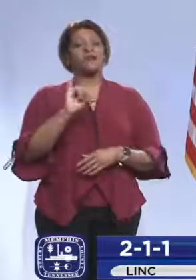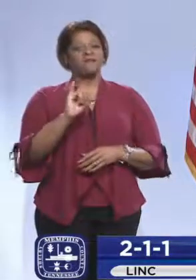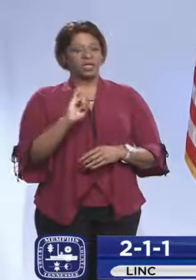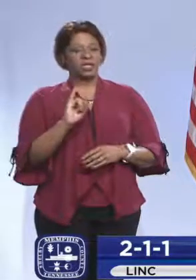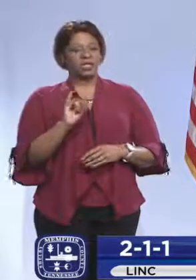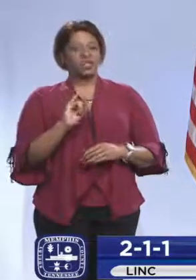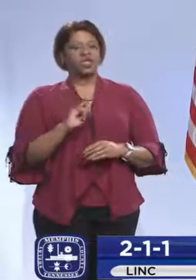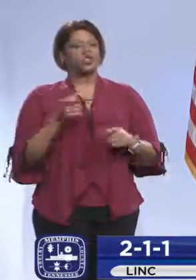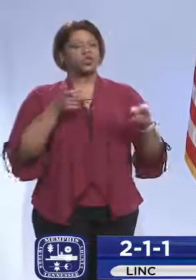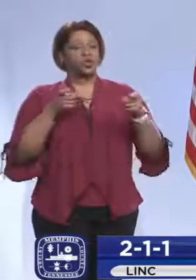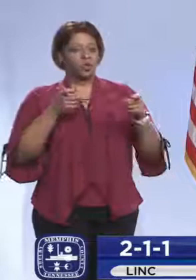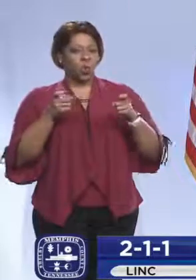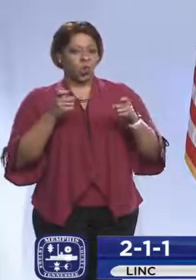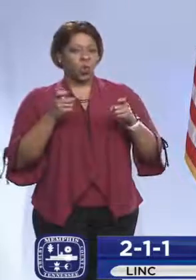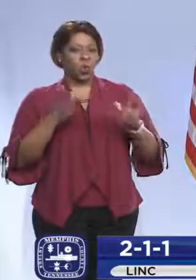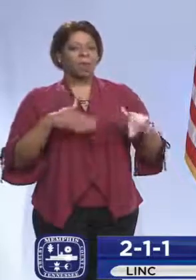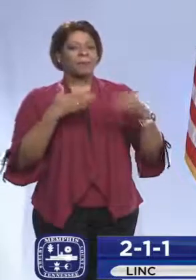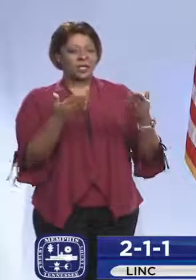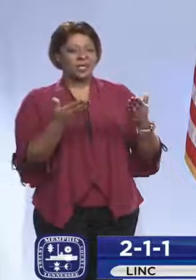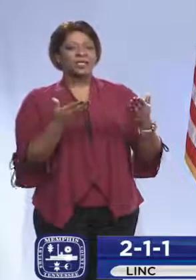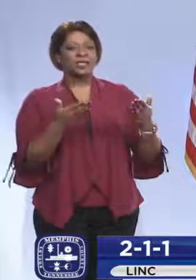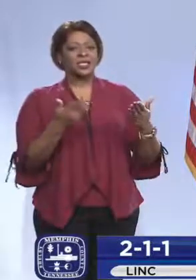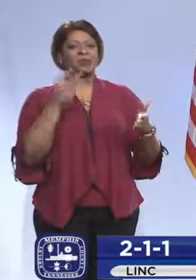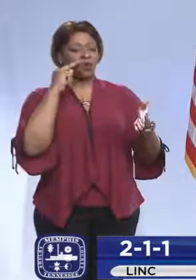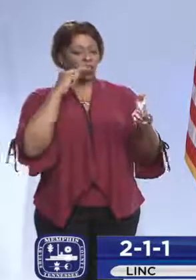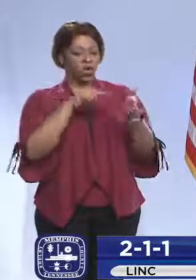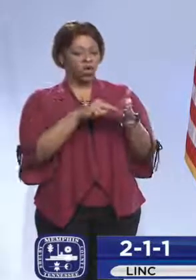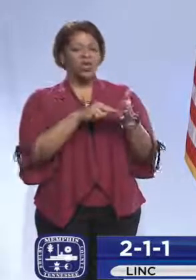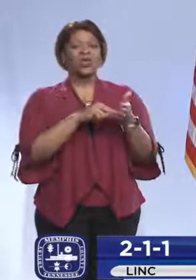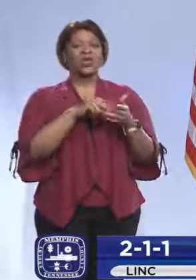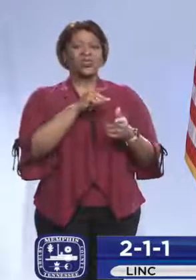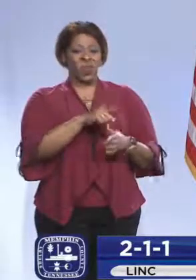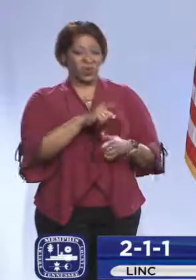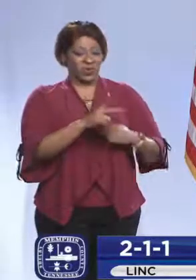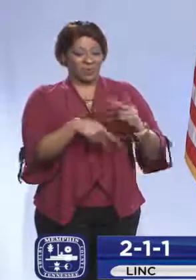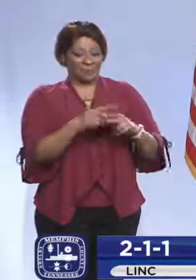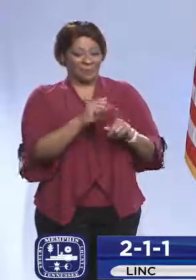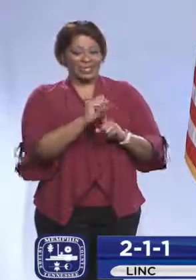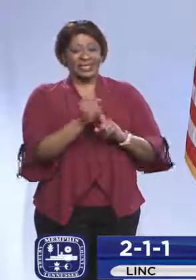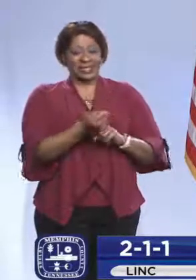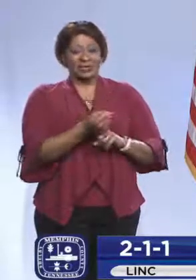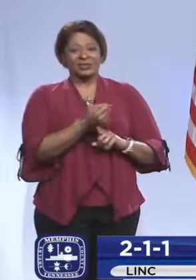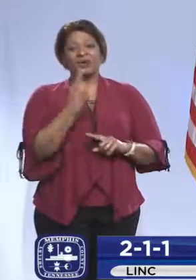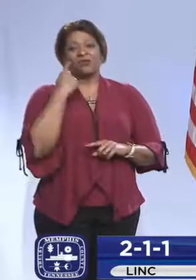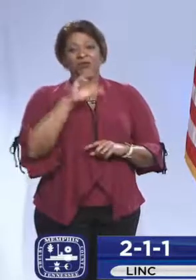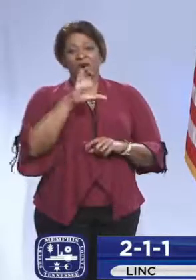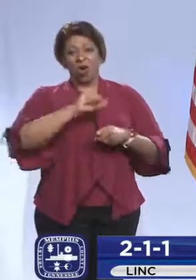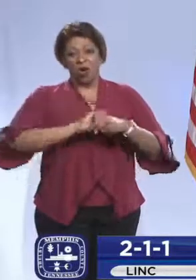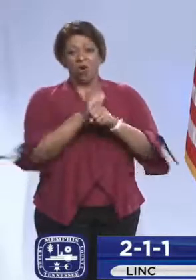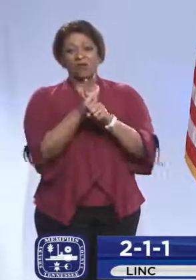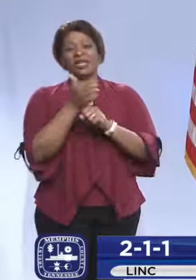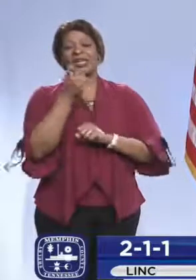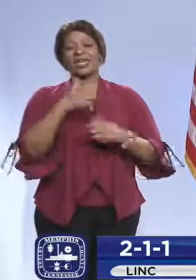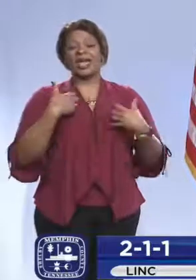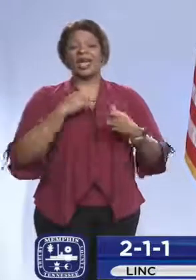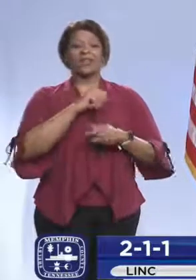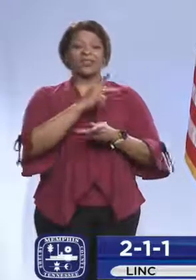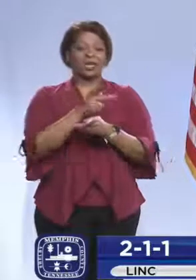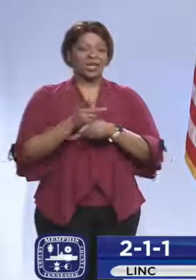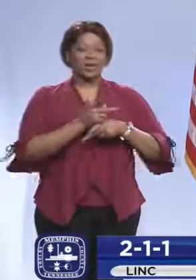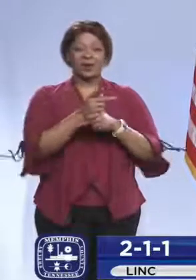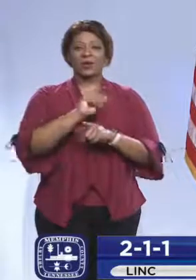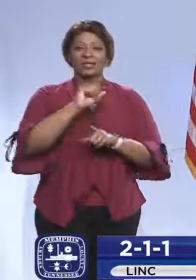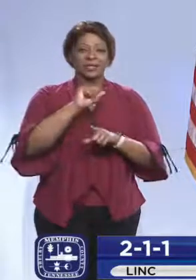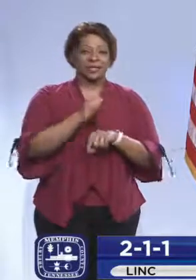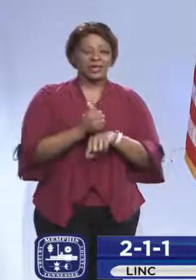control recommendations. And I would say if you look at vulnerable settings, particularly for COVID, you're looking at any healthcare setting,